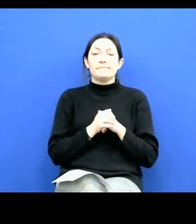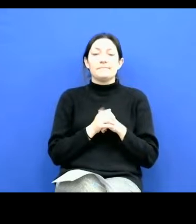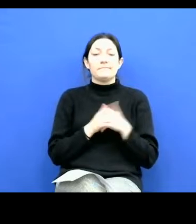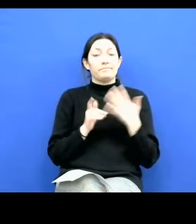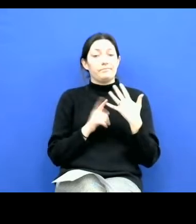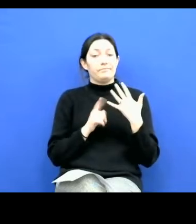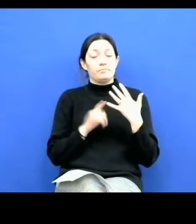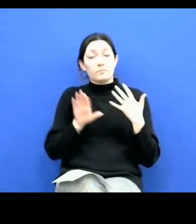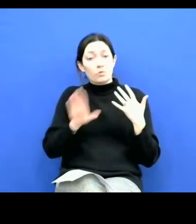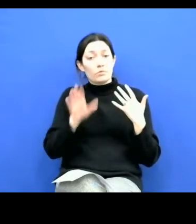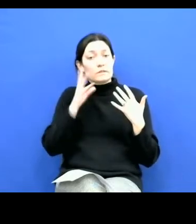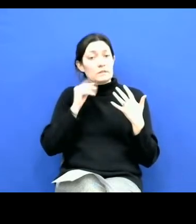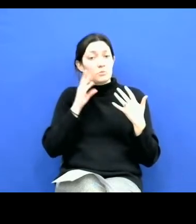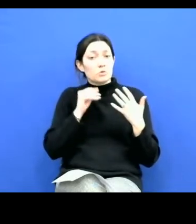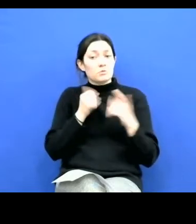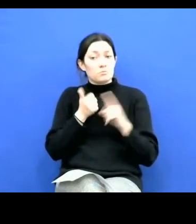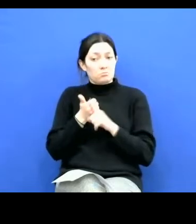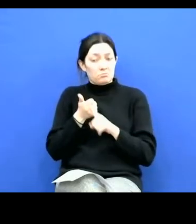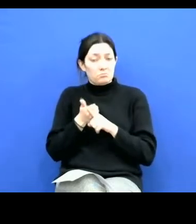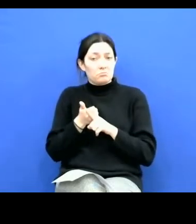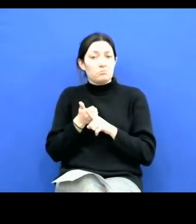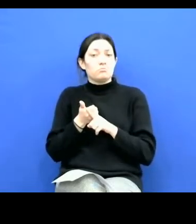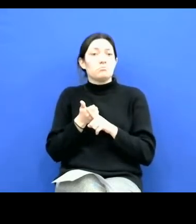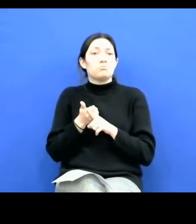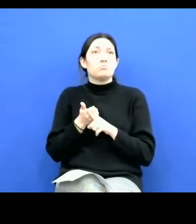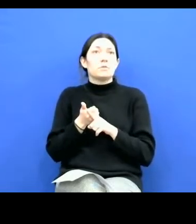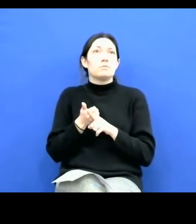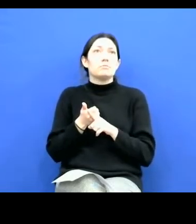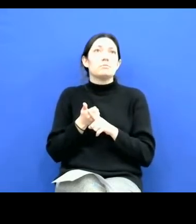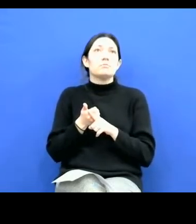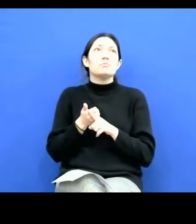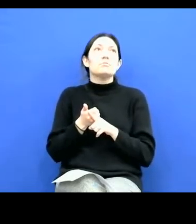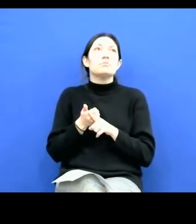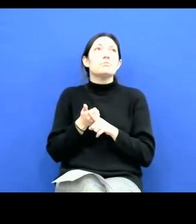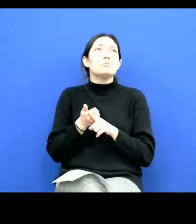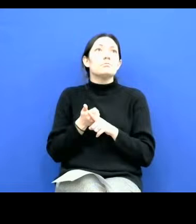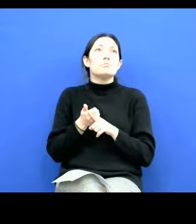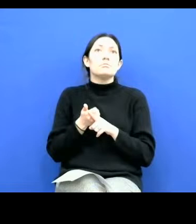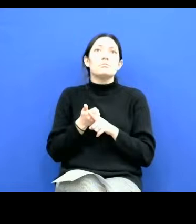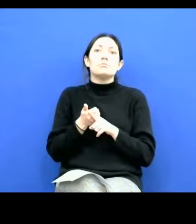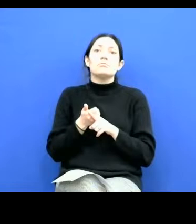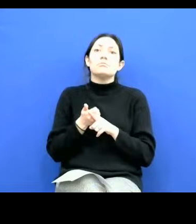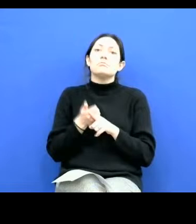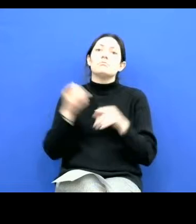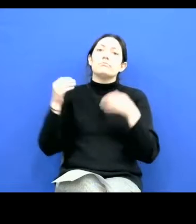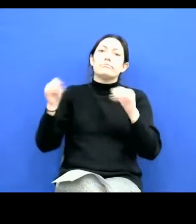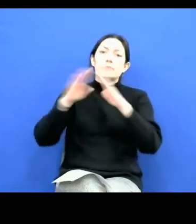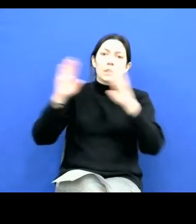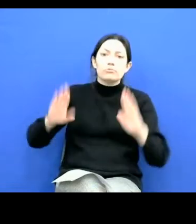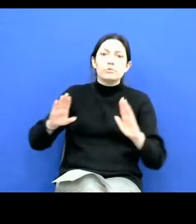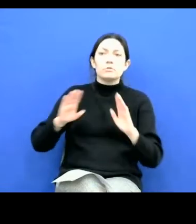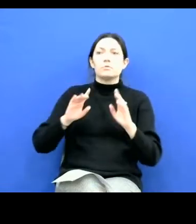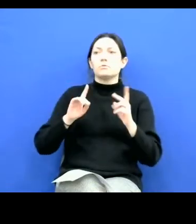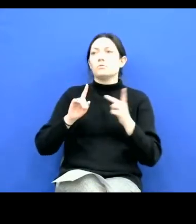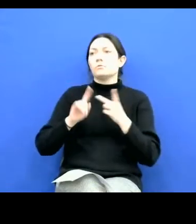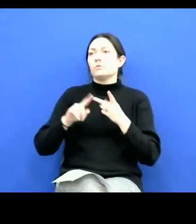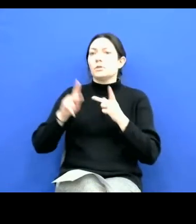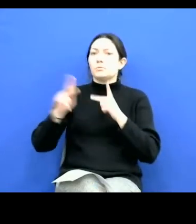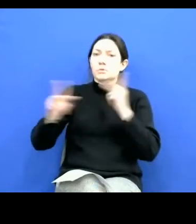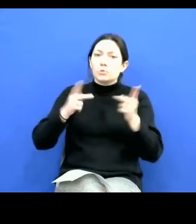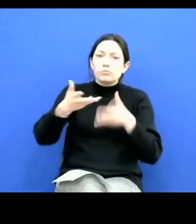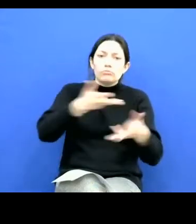Her experience, as we said, whether it's real estate, people, just